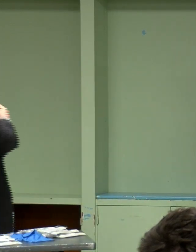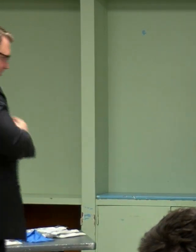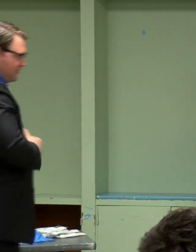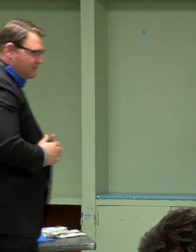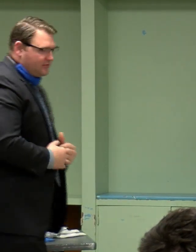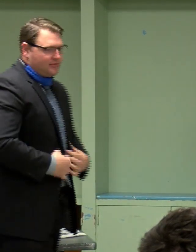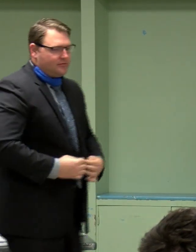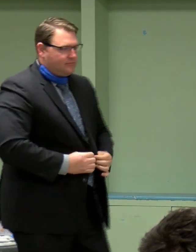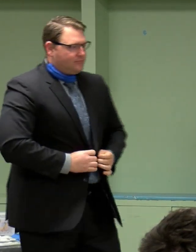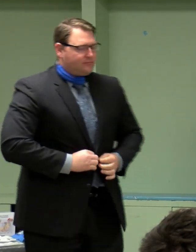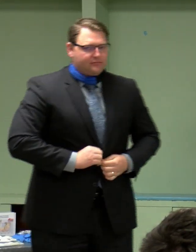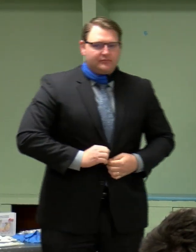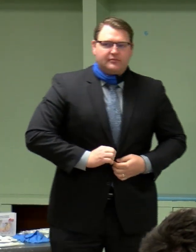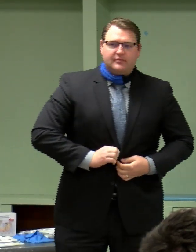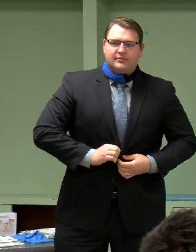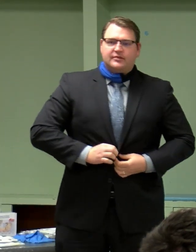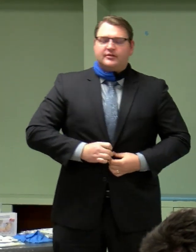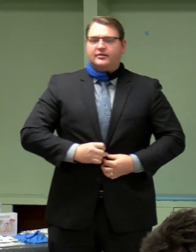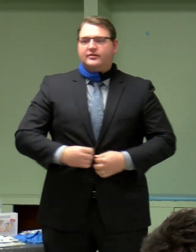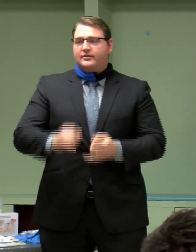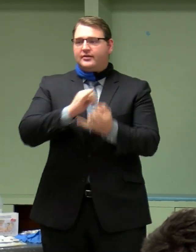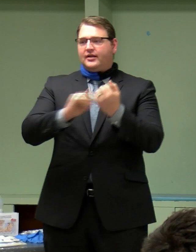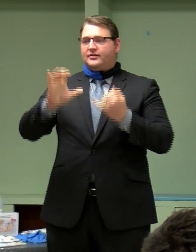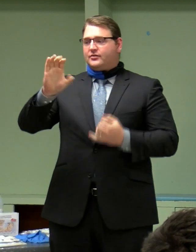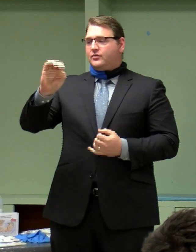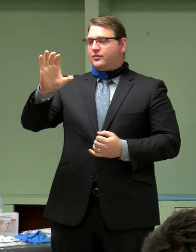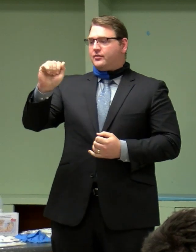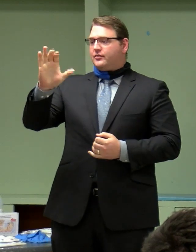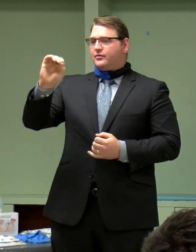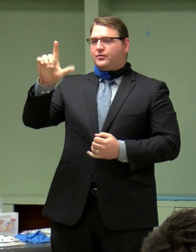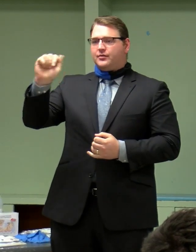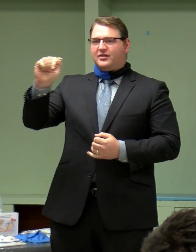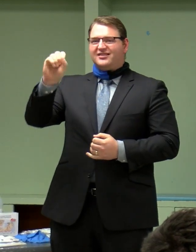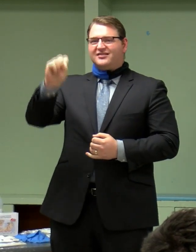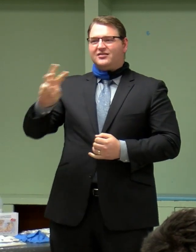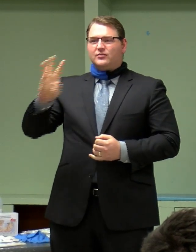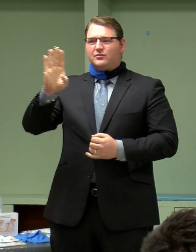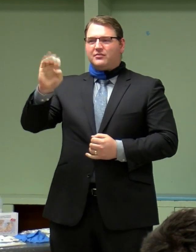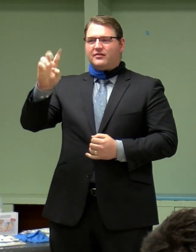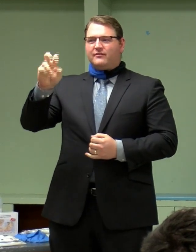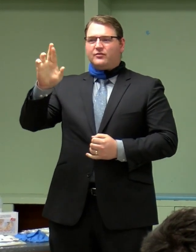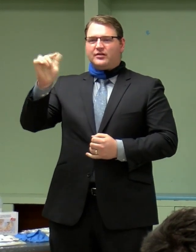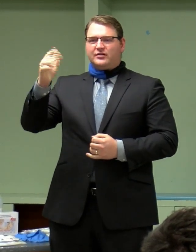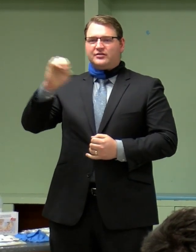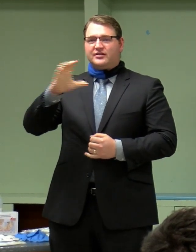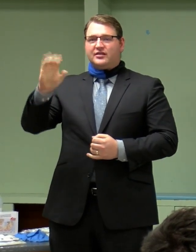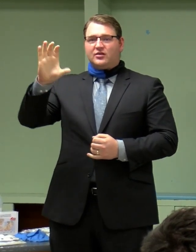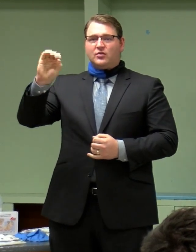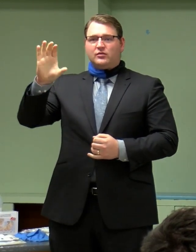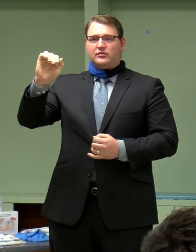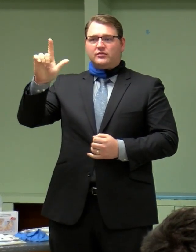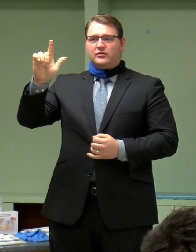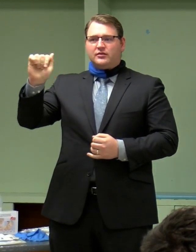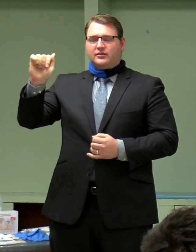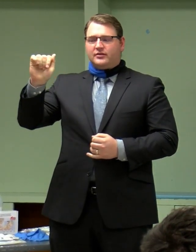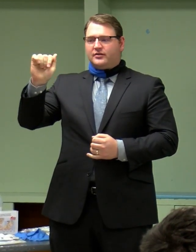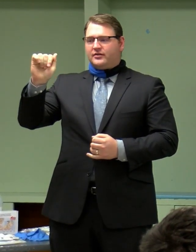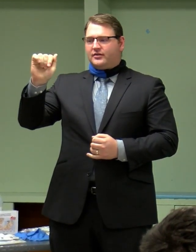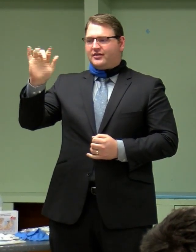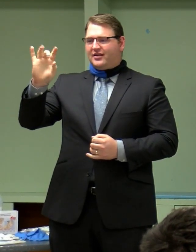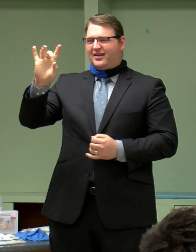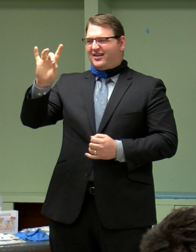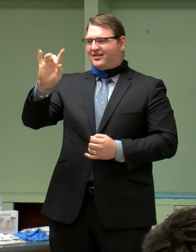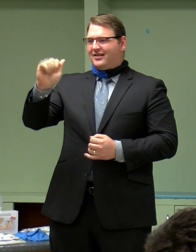And lastly, I want to thank Coca-Cola Southwest Beverages and the Coca-Cola AHA brand team for